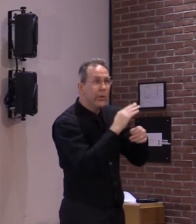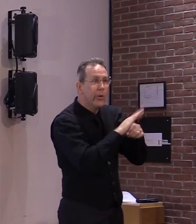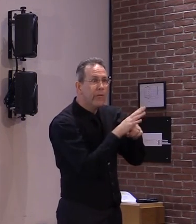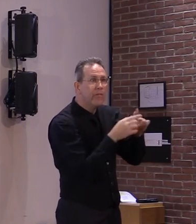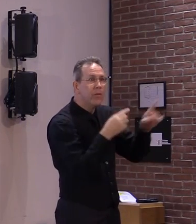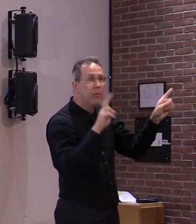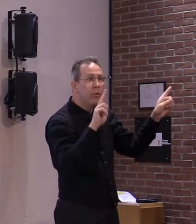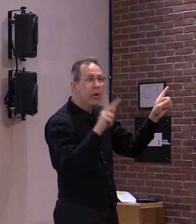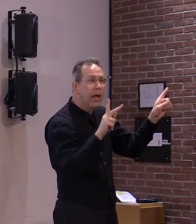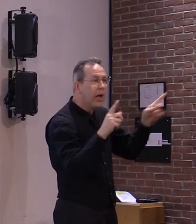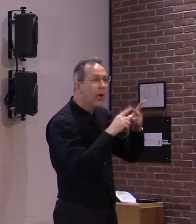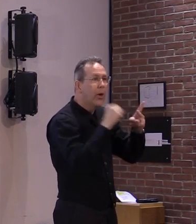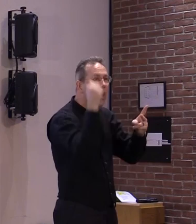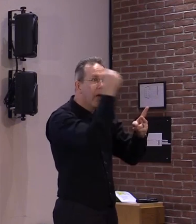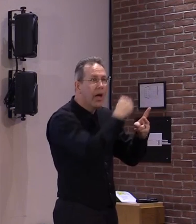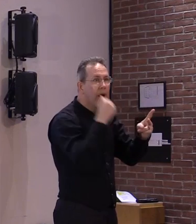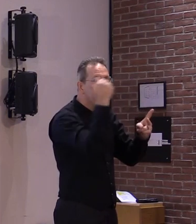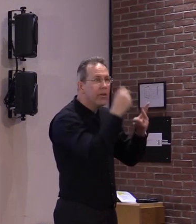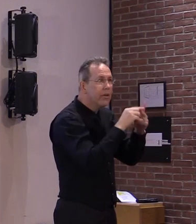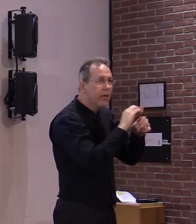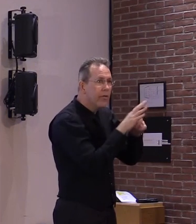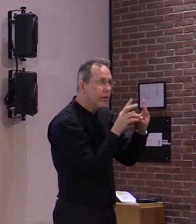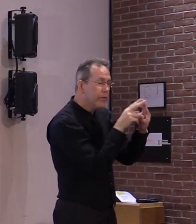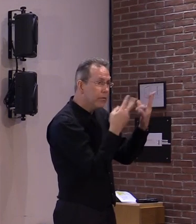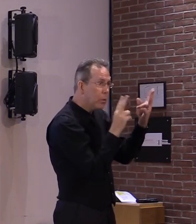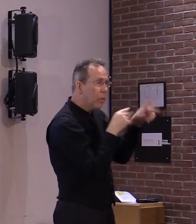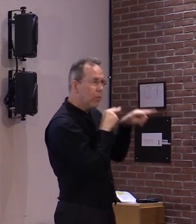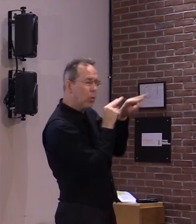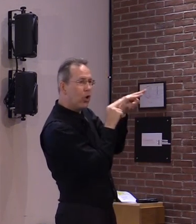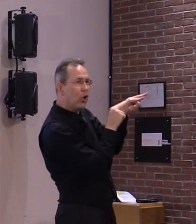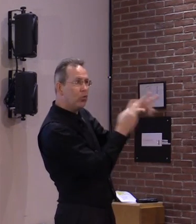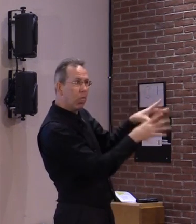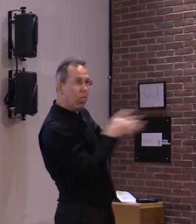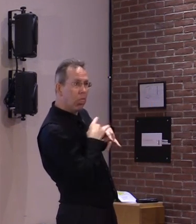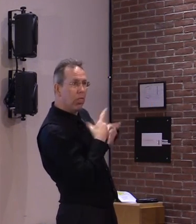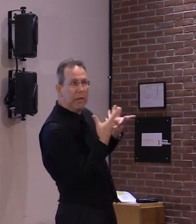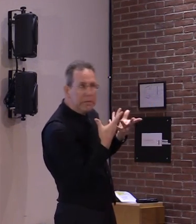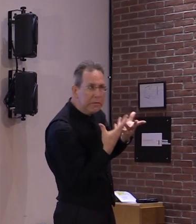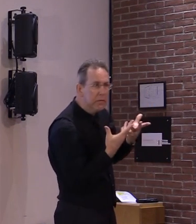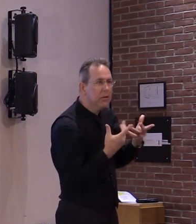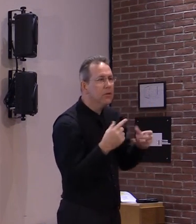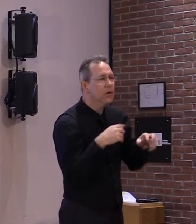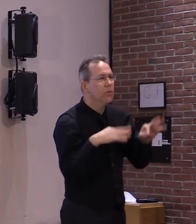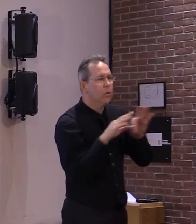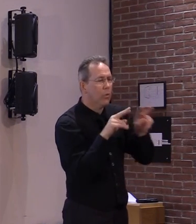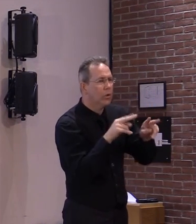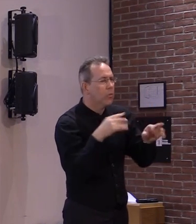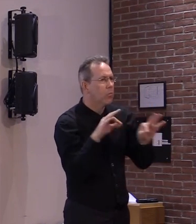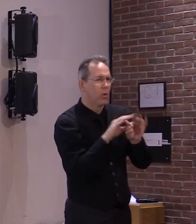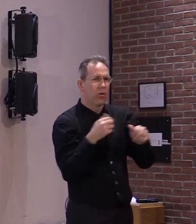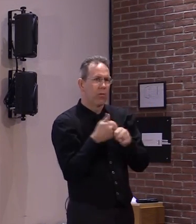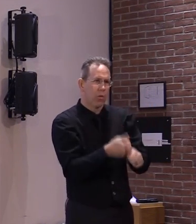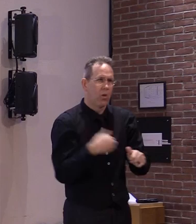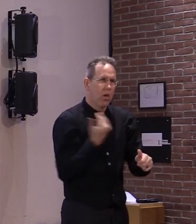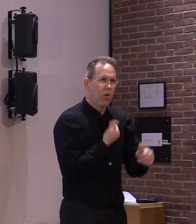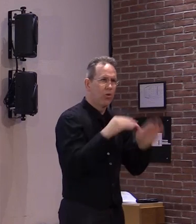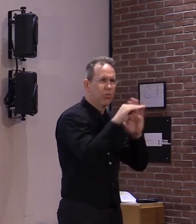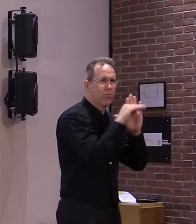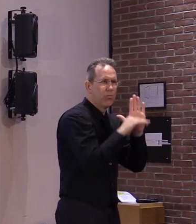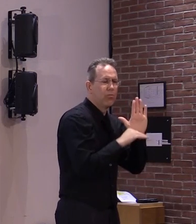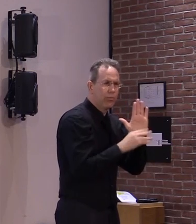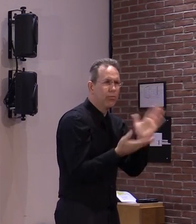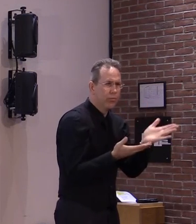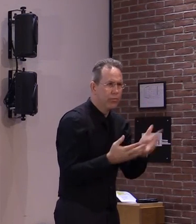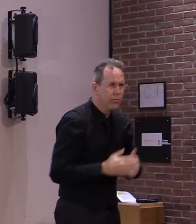it's important that we stay vigilant over the next number of weeks as we bridge into the summer and warmer months and